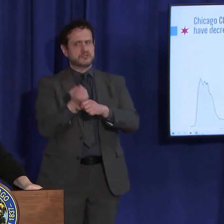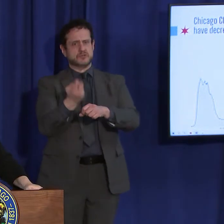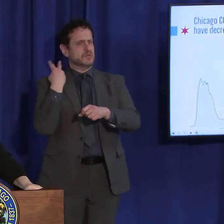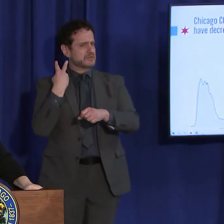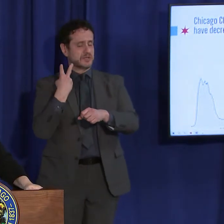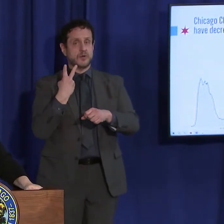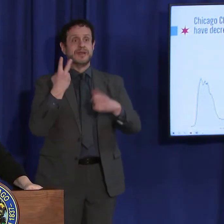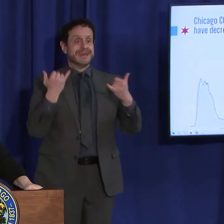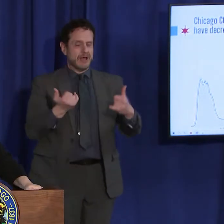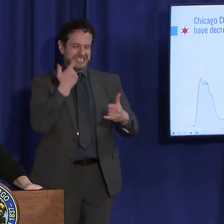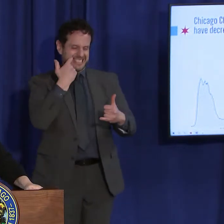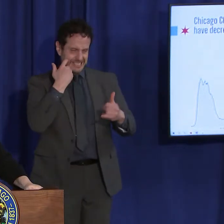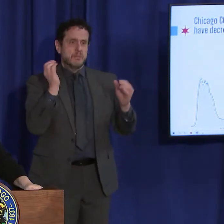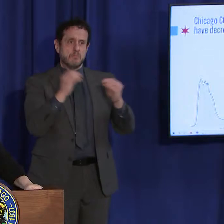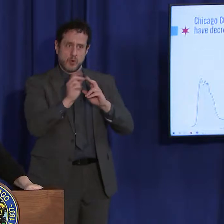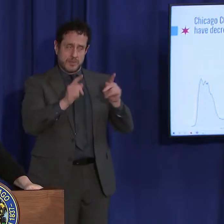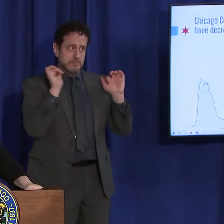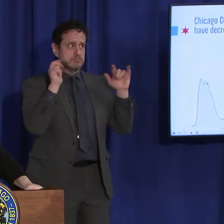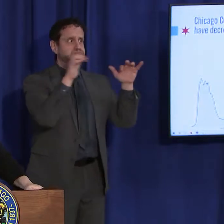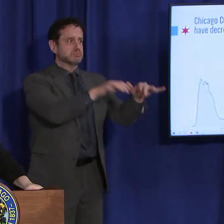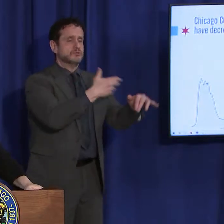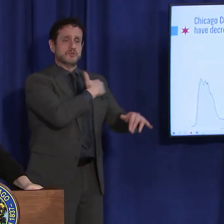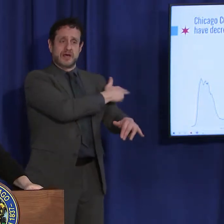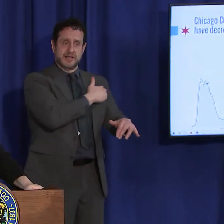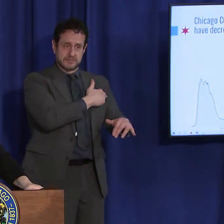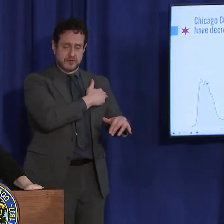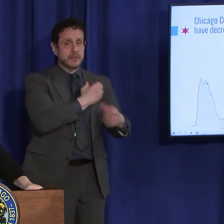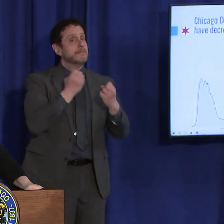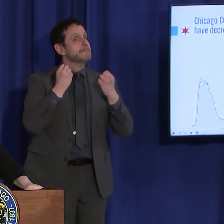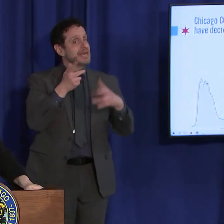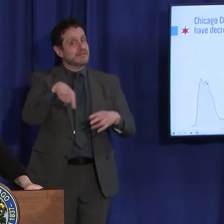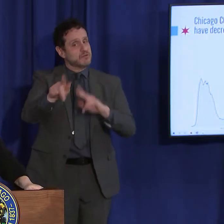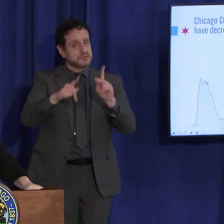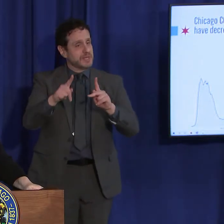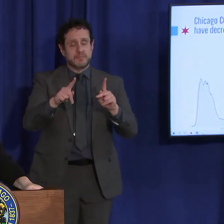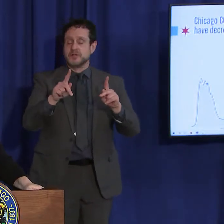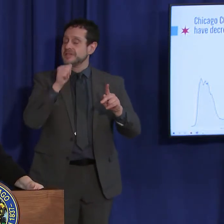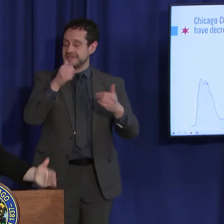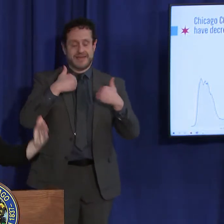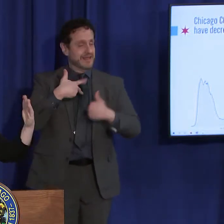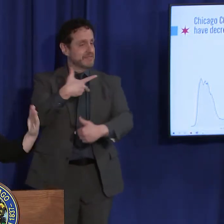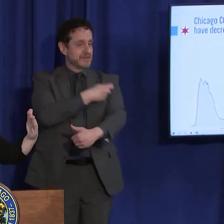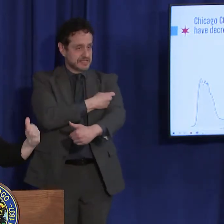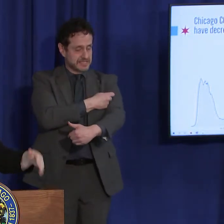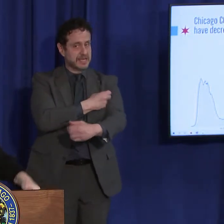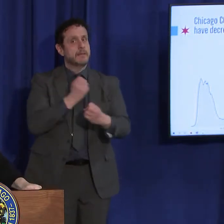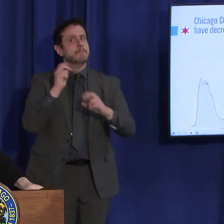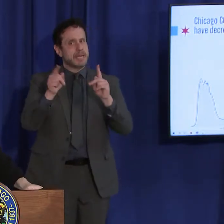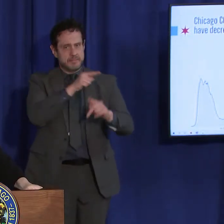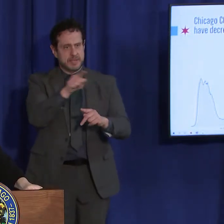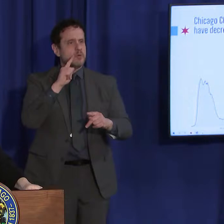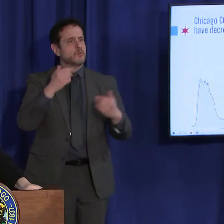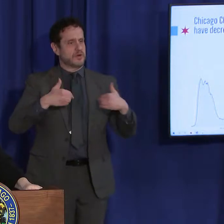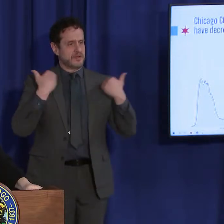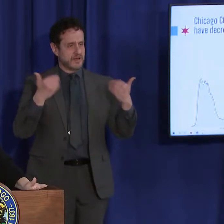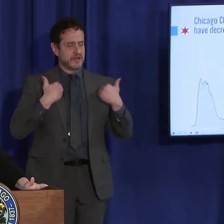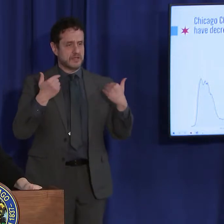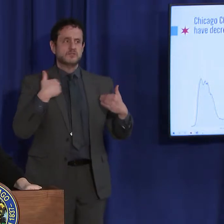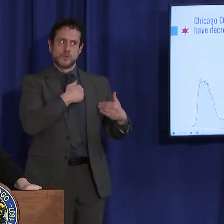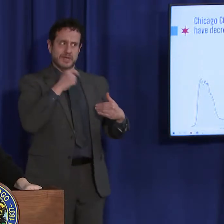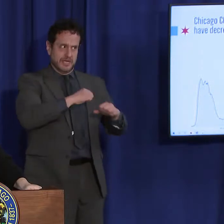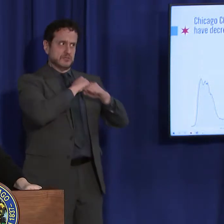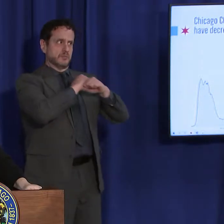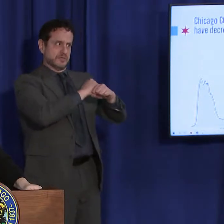Almost all of those folks were not vaccinated, many of them were younger. And so protecting our hospitals was why we made that decision to